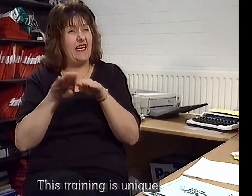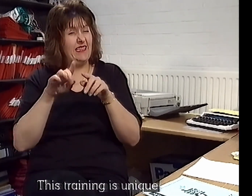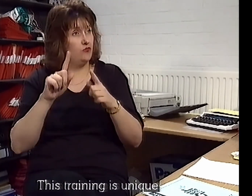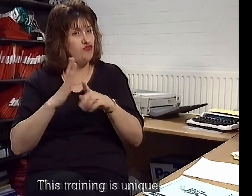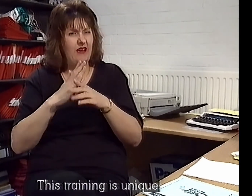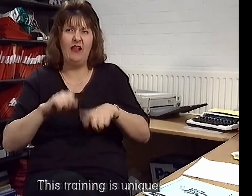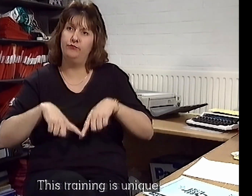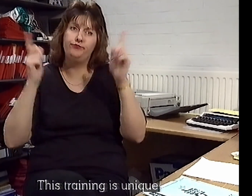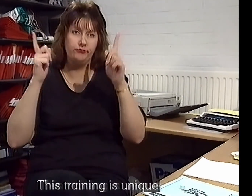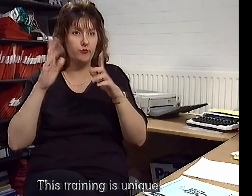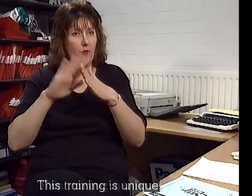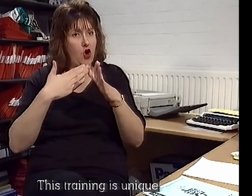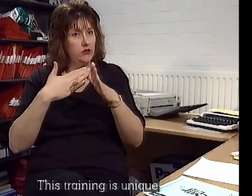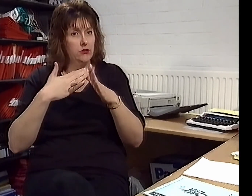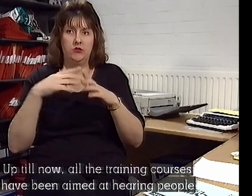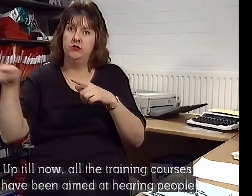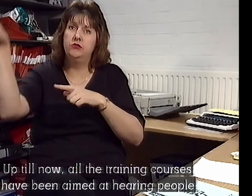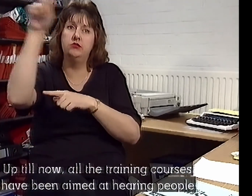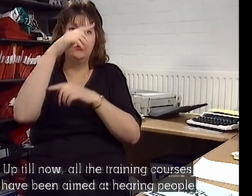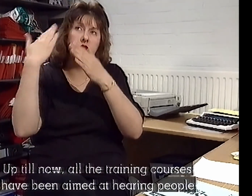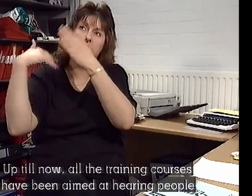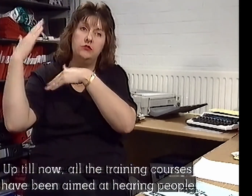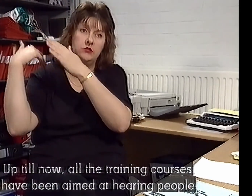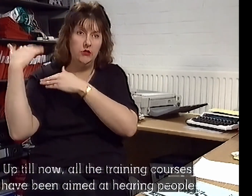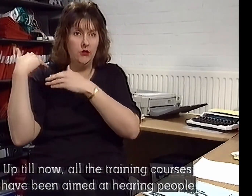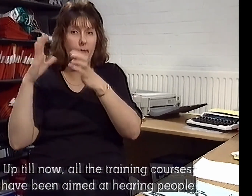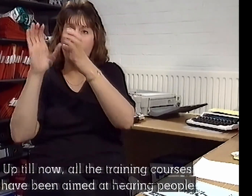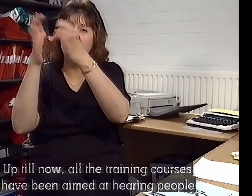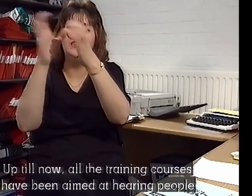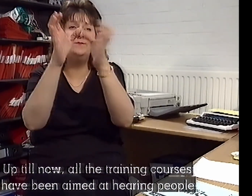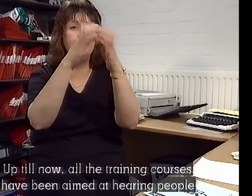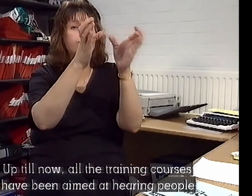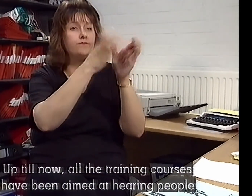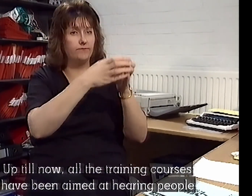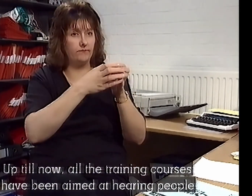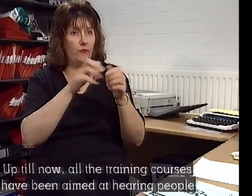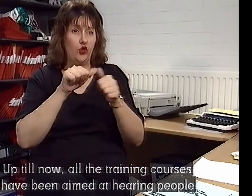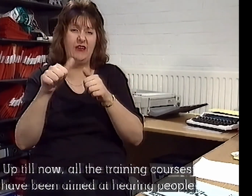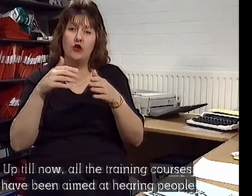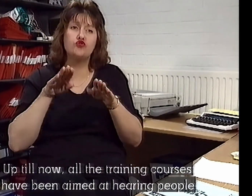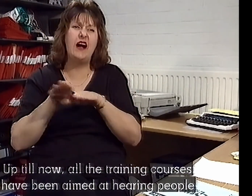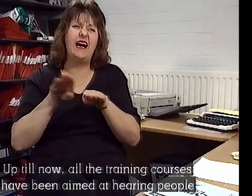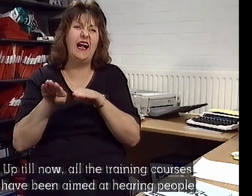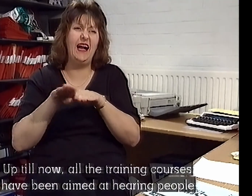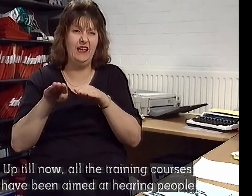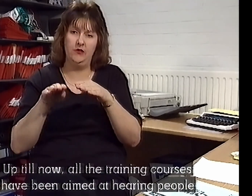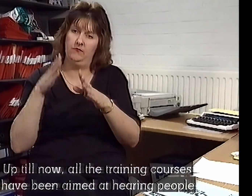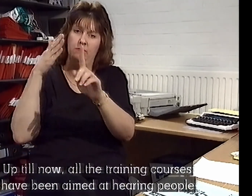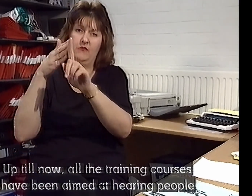This training is unique because up till now all the training courses have been aimed at hearing people.